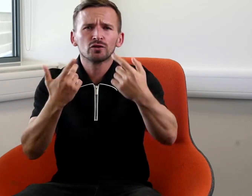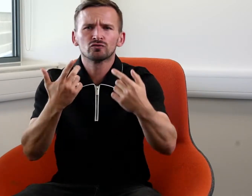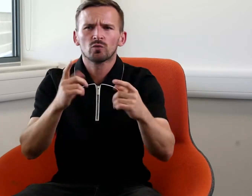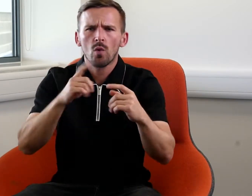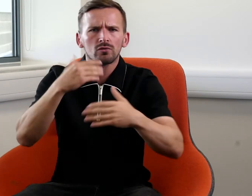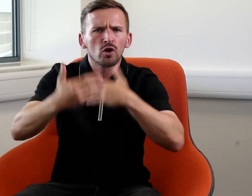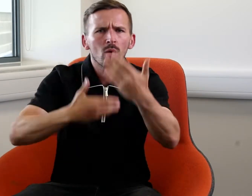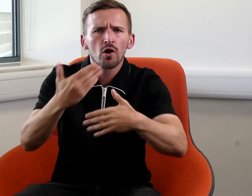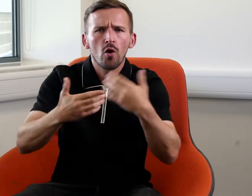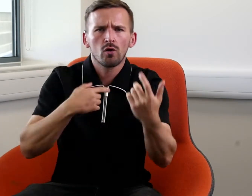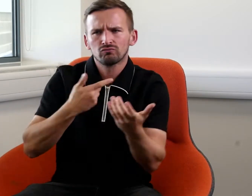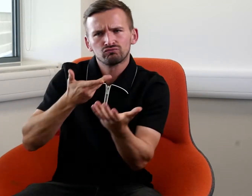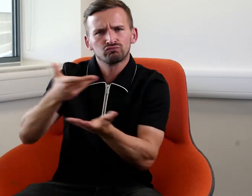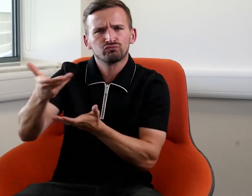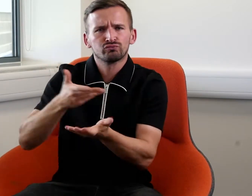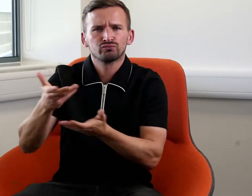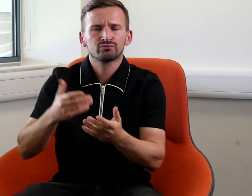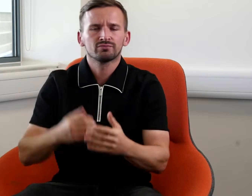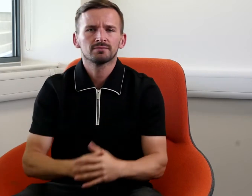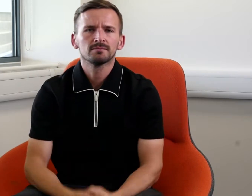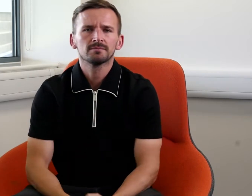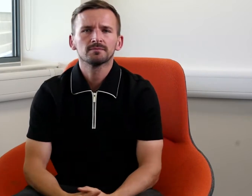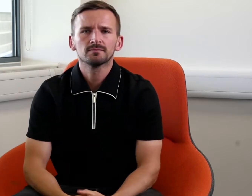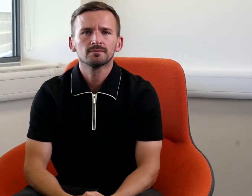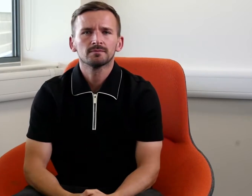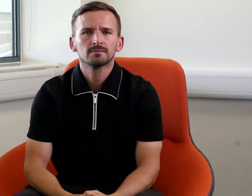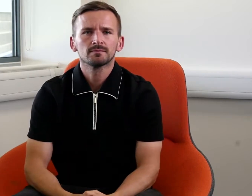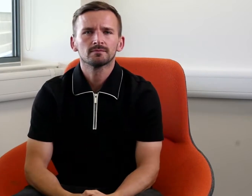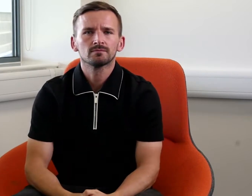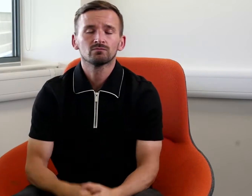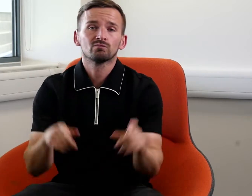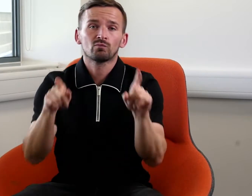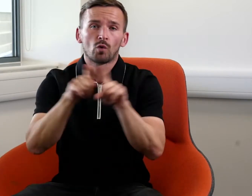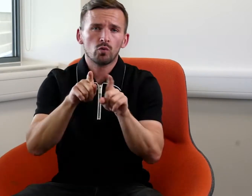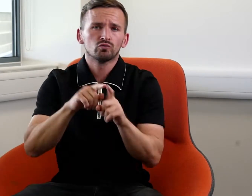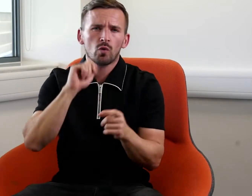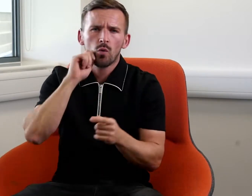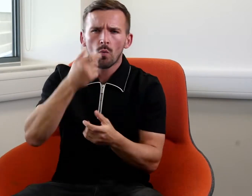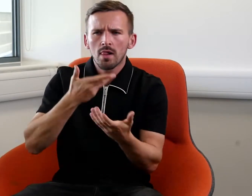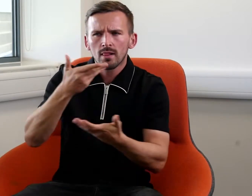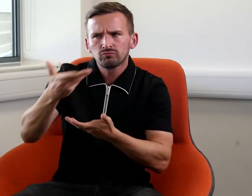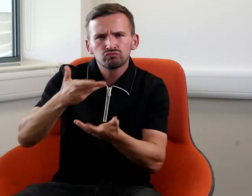We're also going to talk about the challenges and what's going on for members of his constituents.